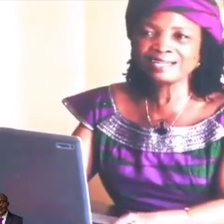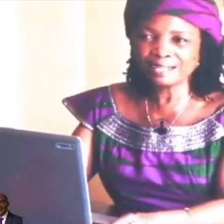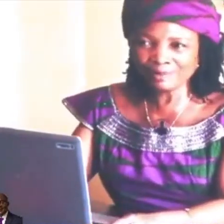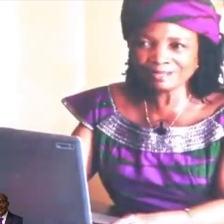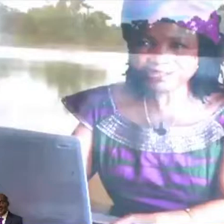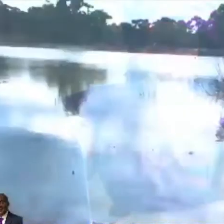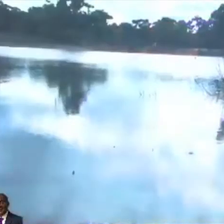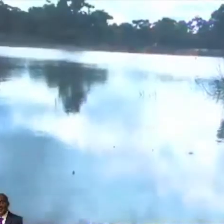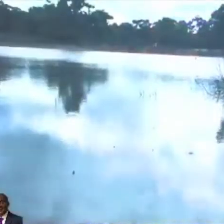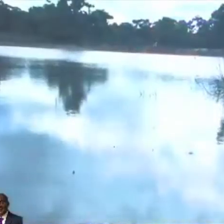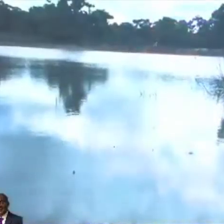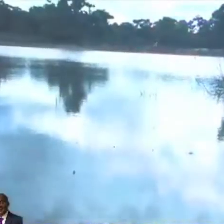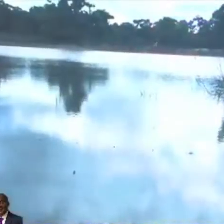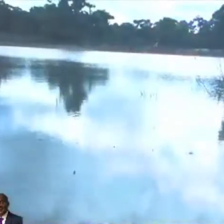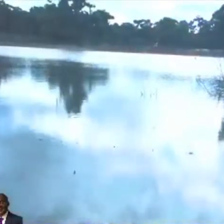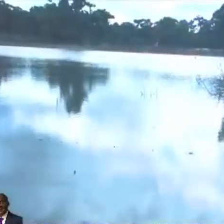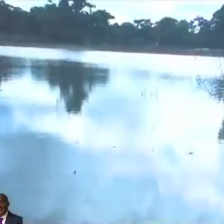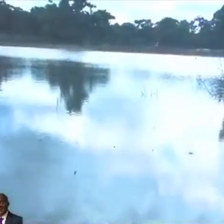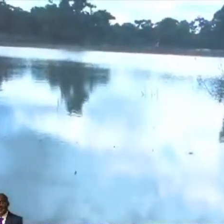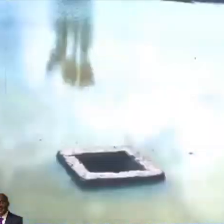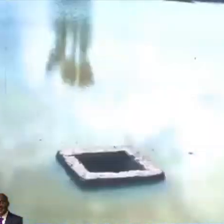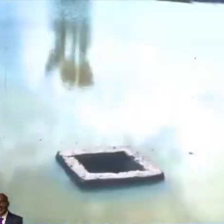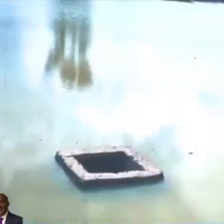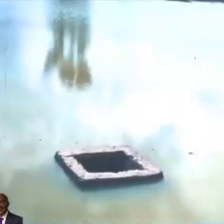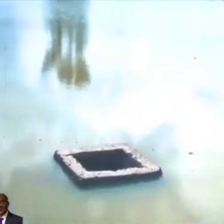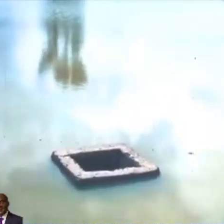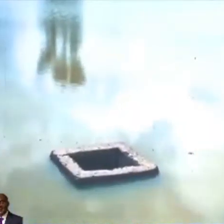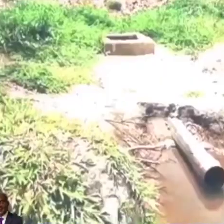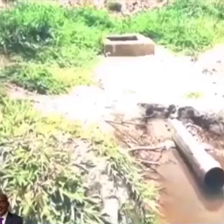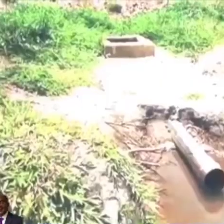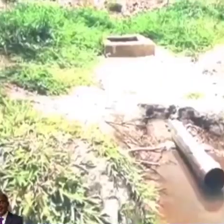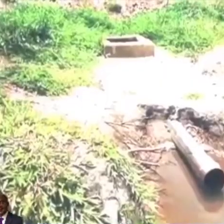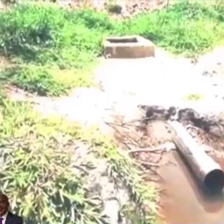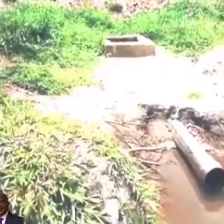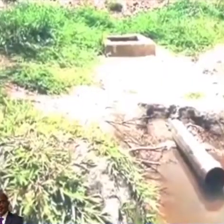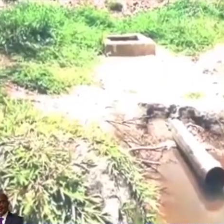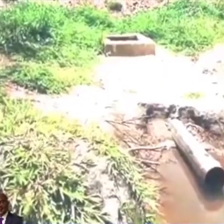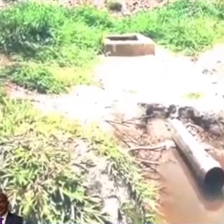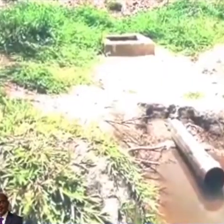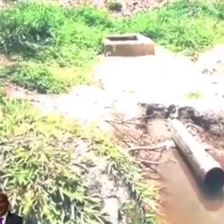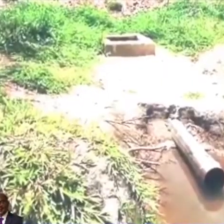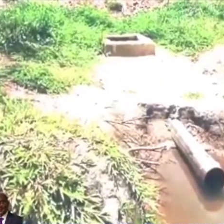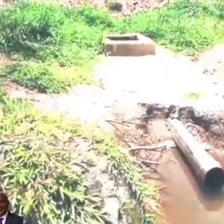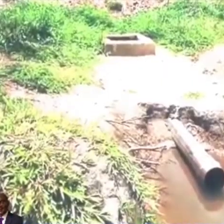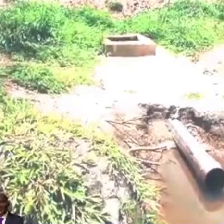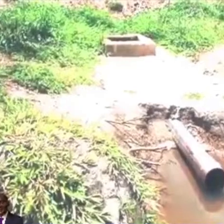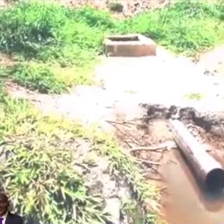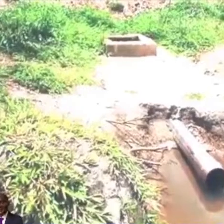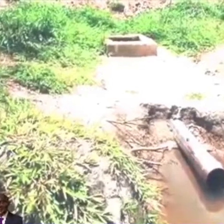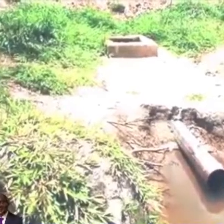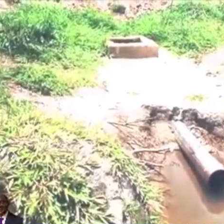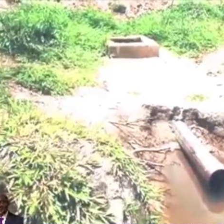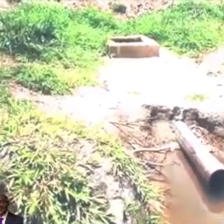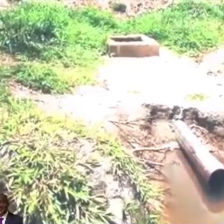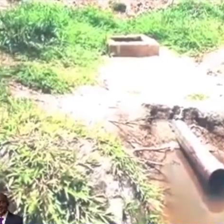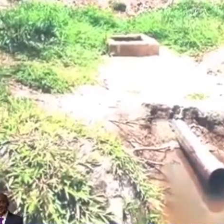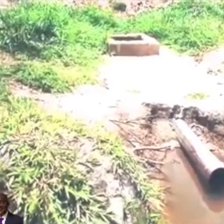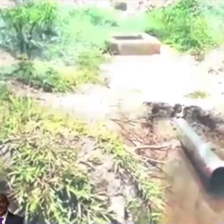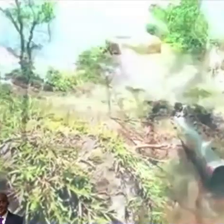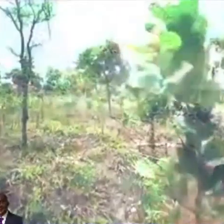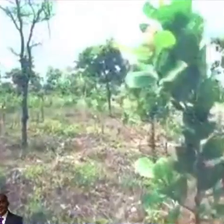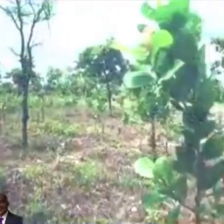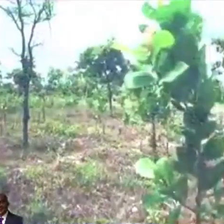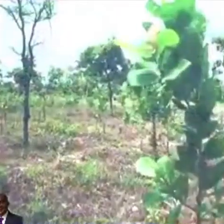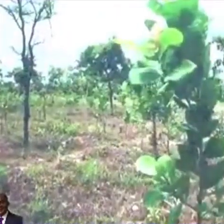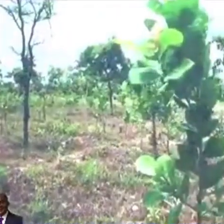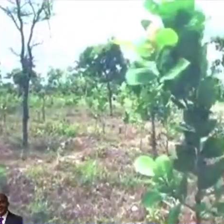in abundance. From Mankuma, the team moved to Mandari. There is a cashew plantation next to this dam.